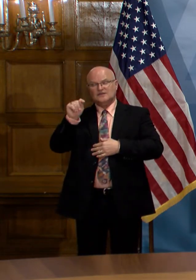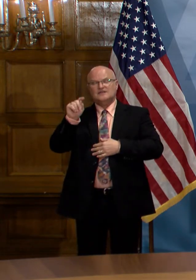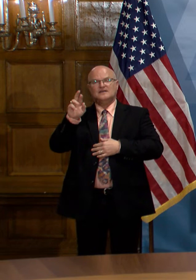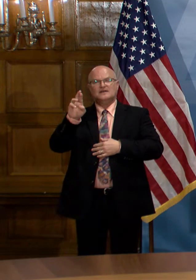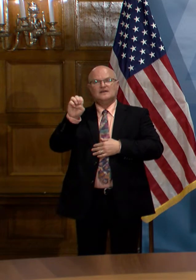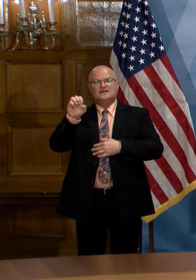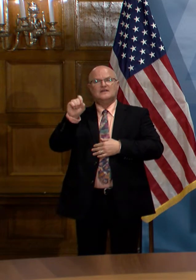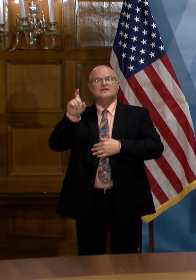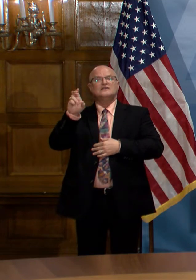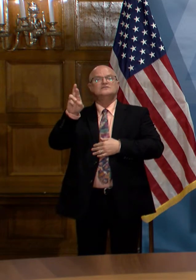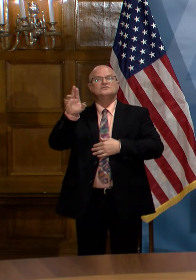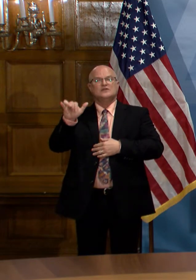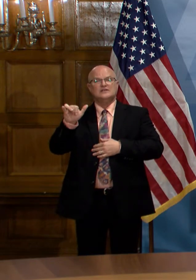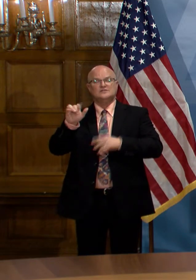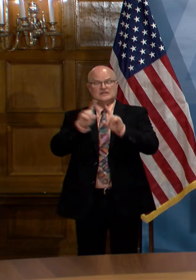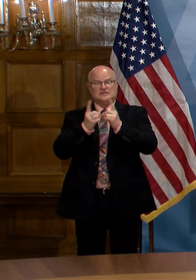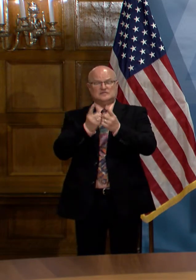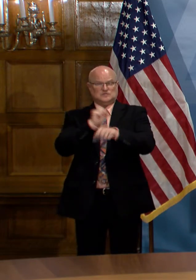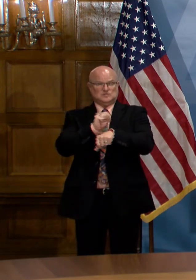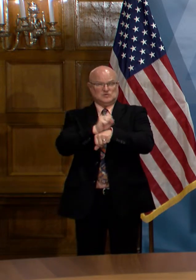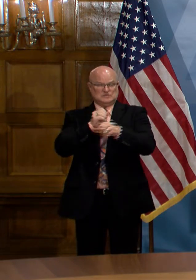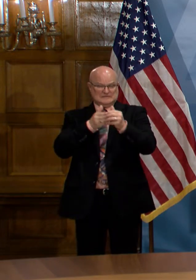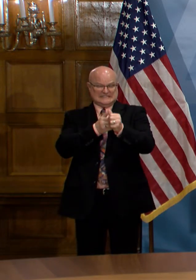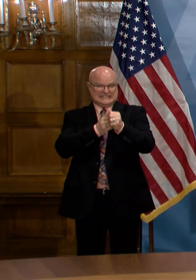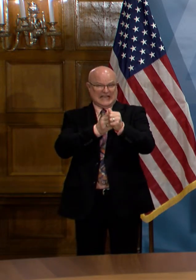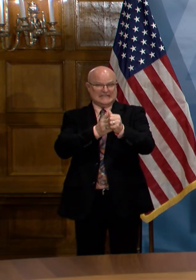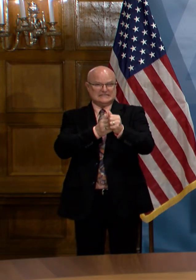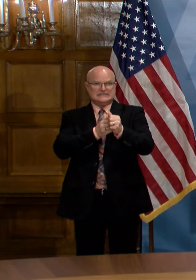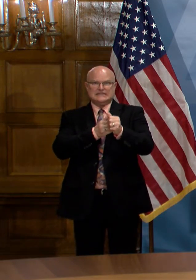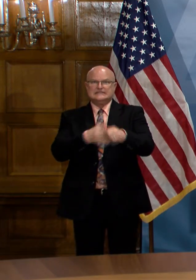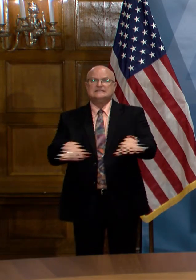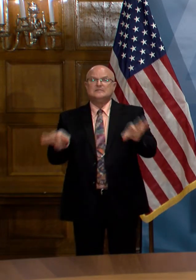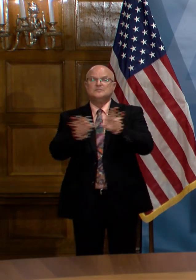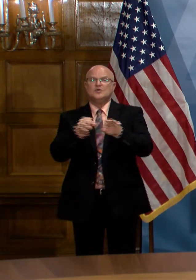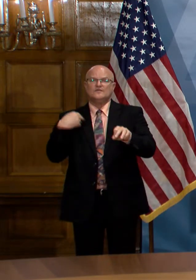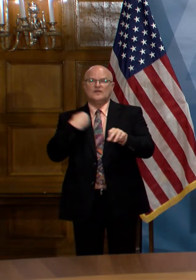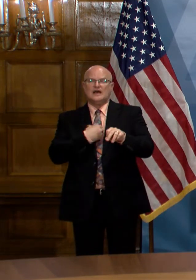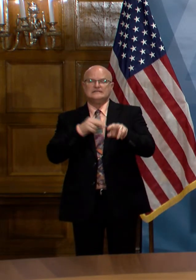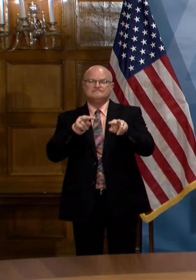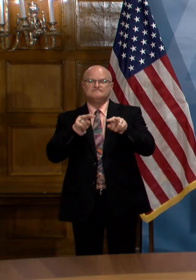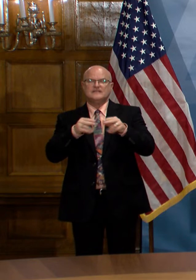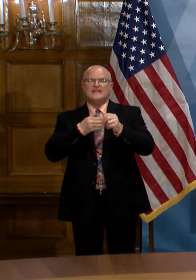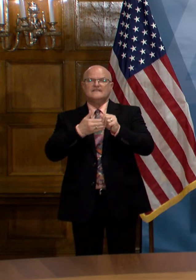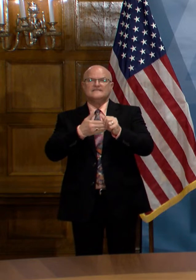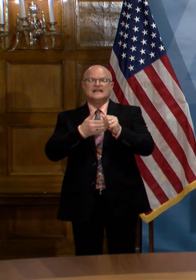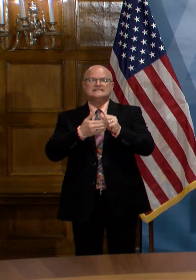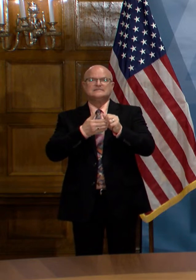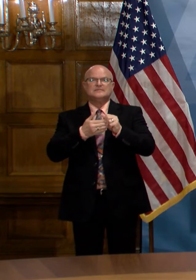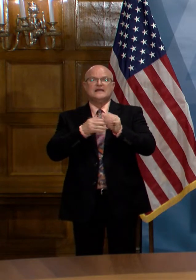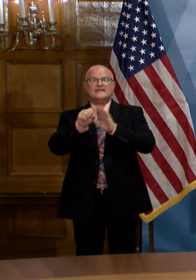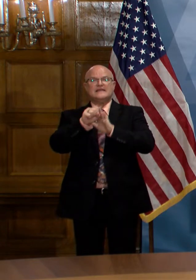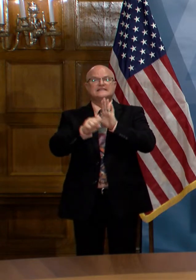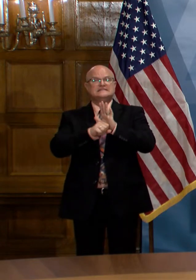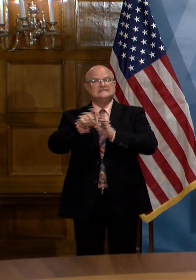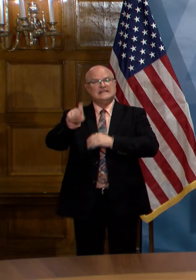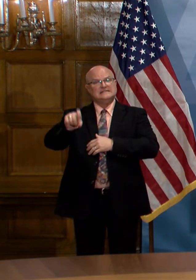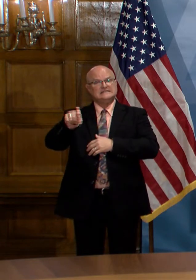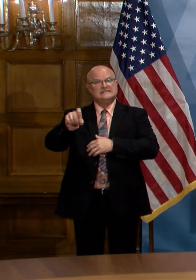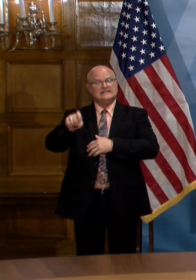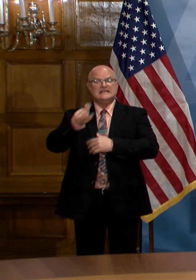is working on guidance, and that's really critical for us to maintain the flexibility that the states